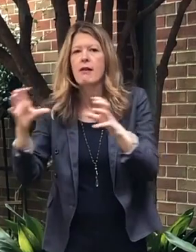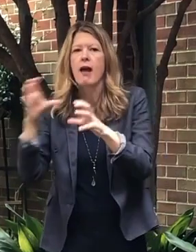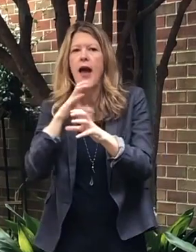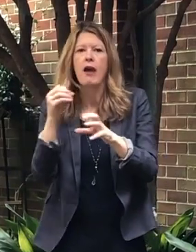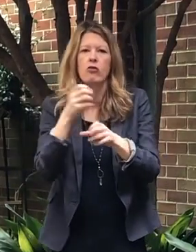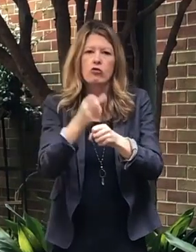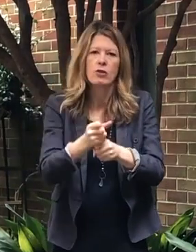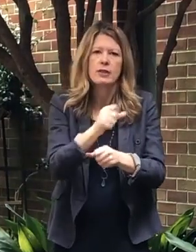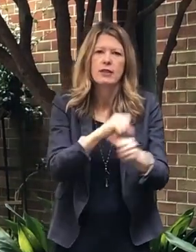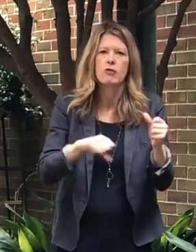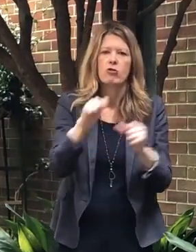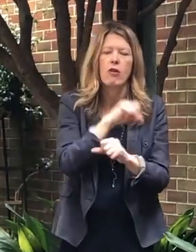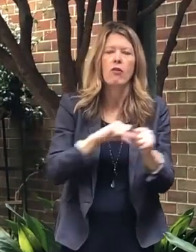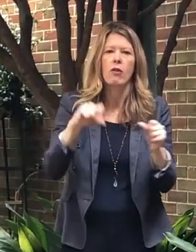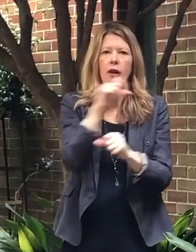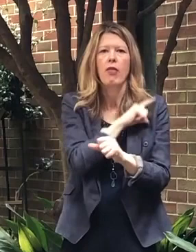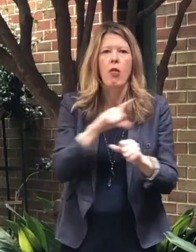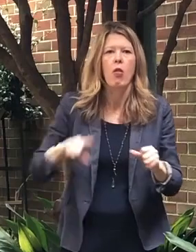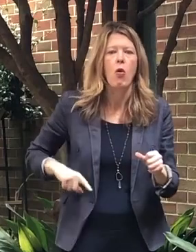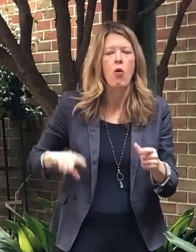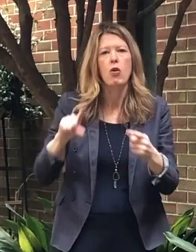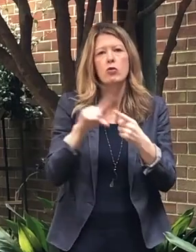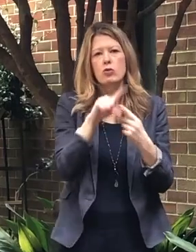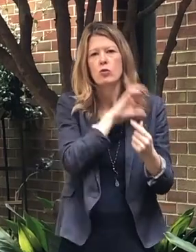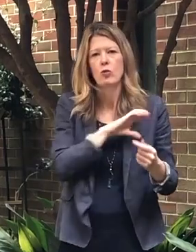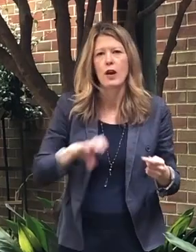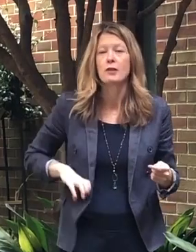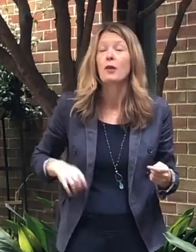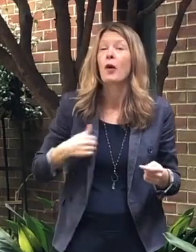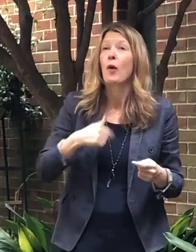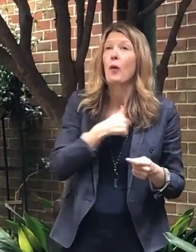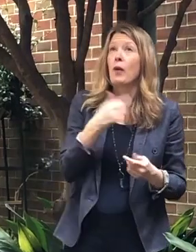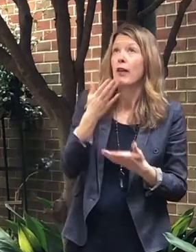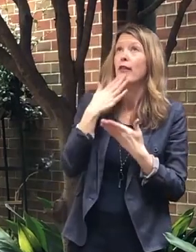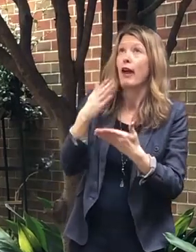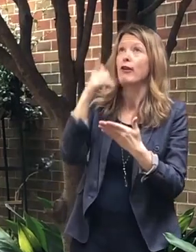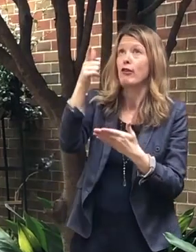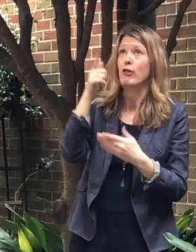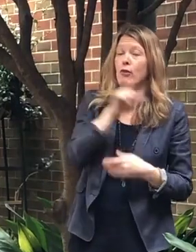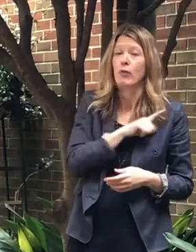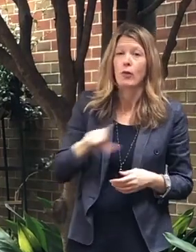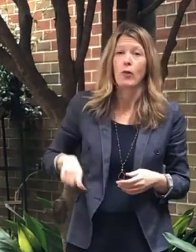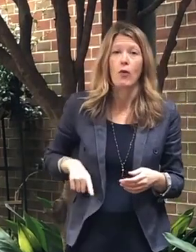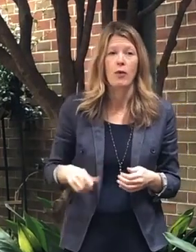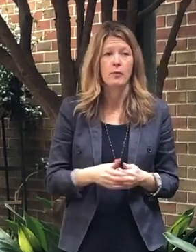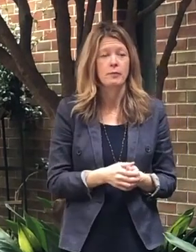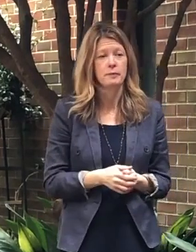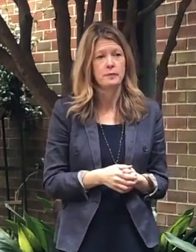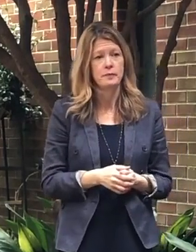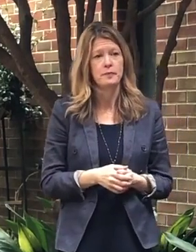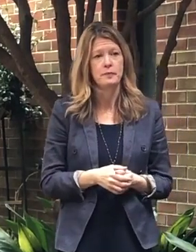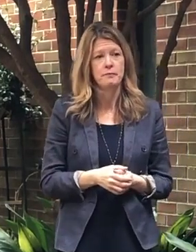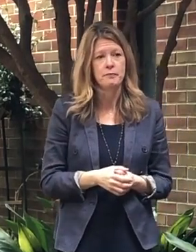and all our life to Christ, we entreat you, O Lord.